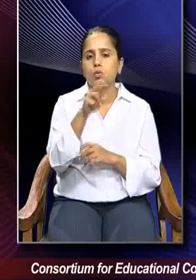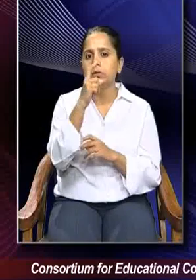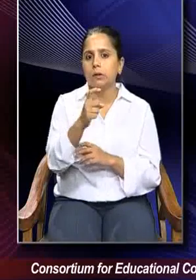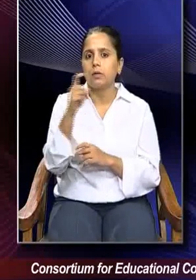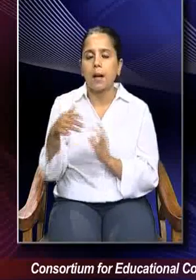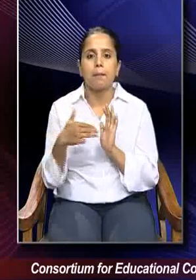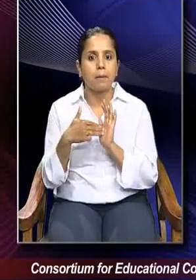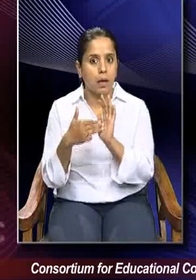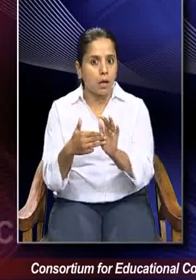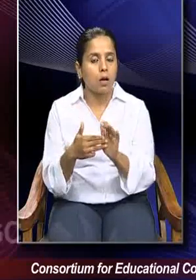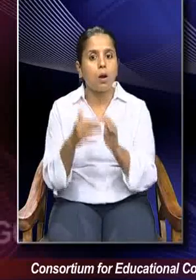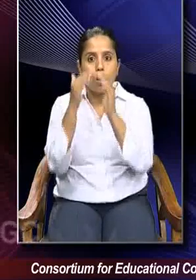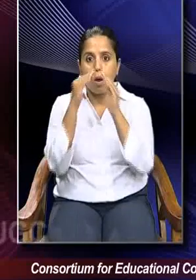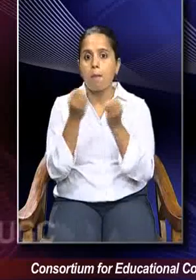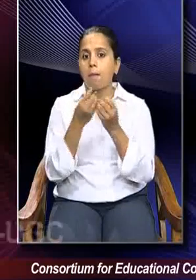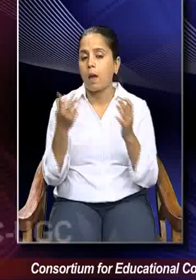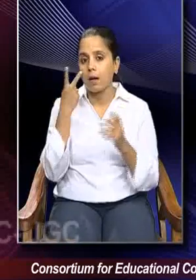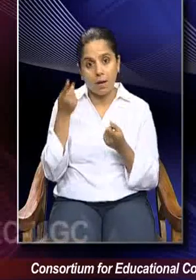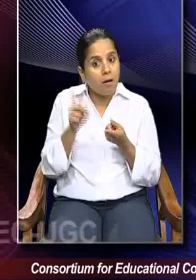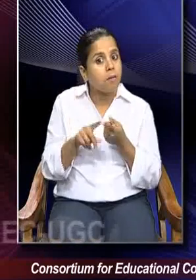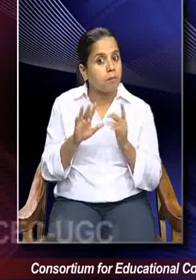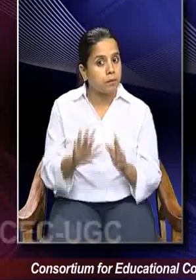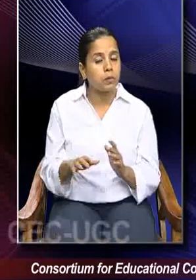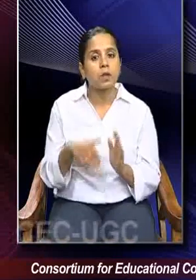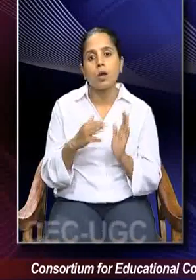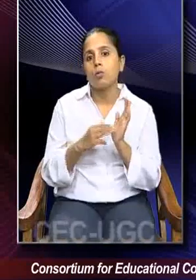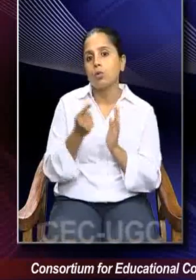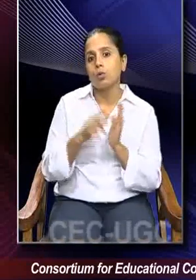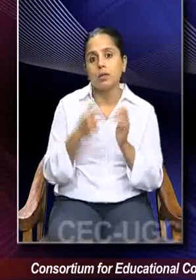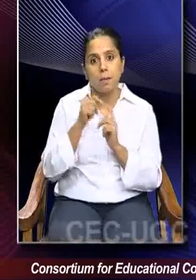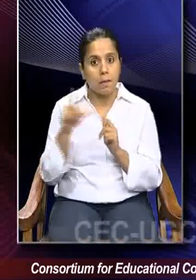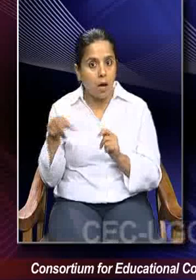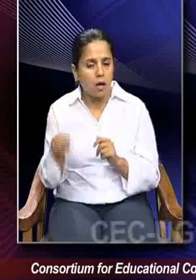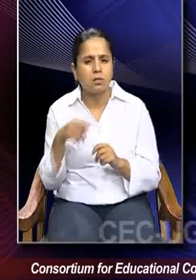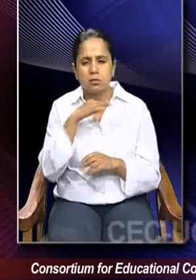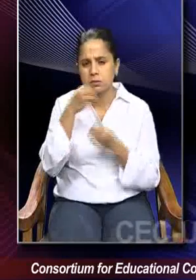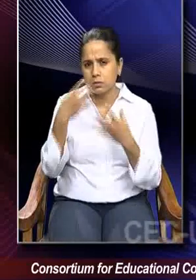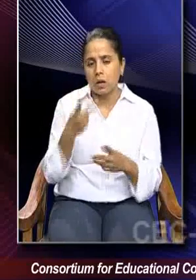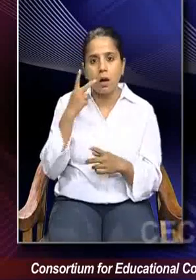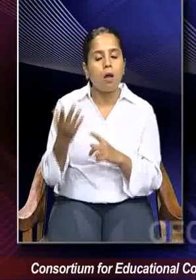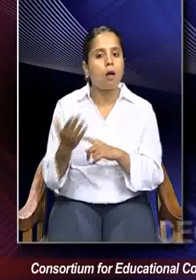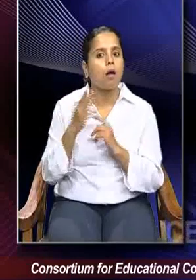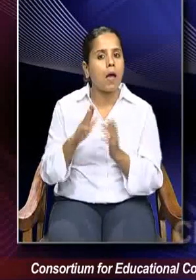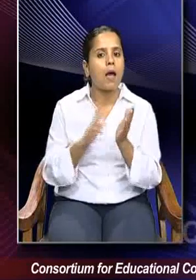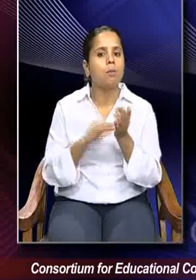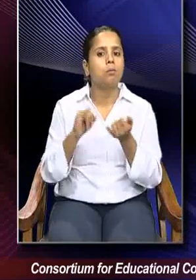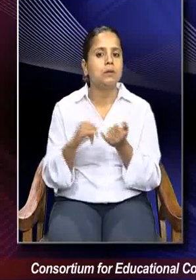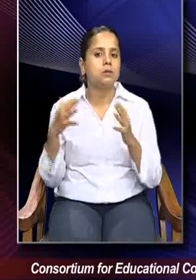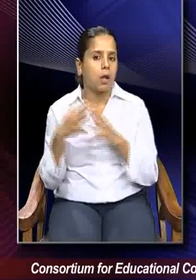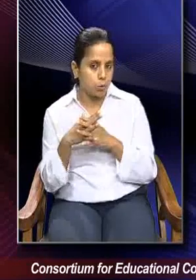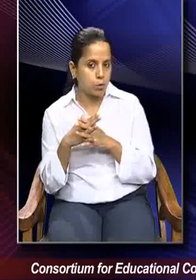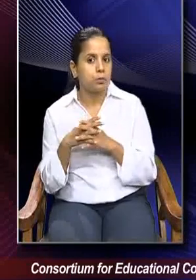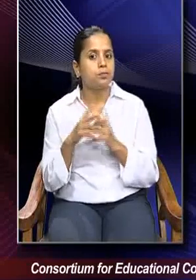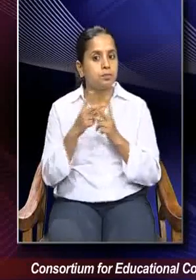million tons of municipal solid waste is generated, that is called as MSW,